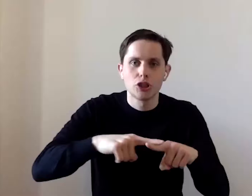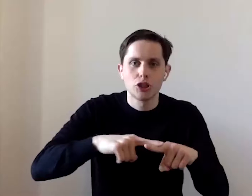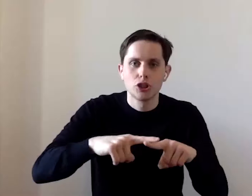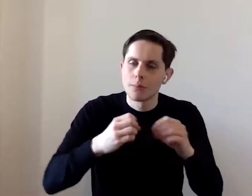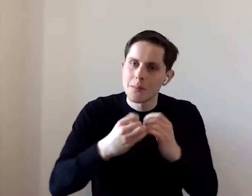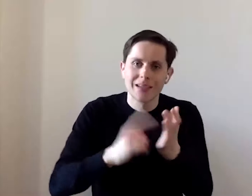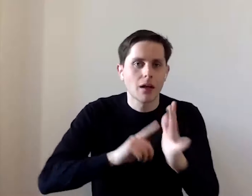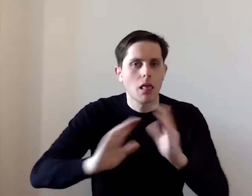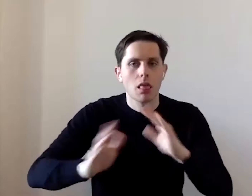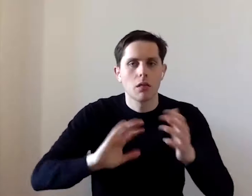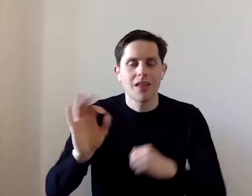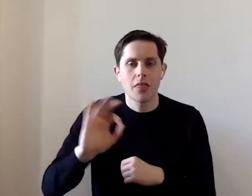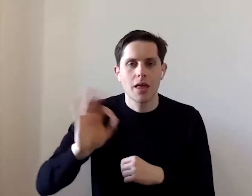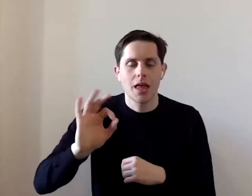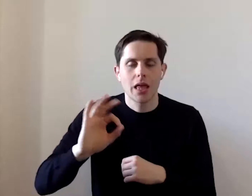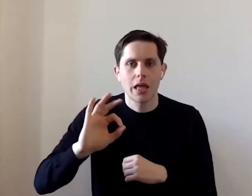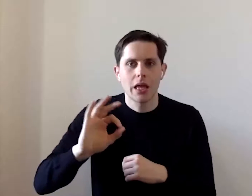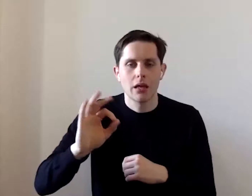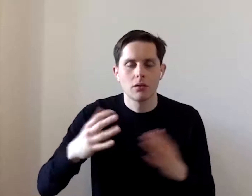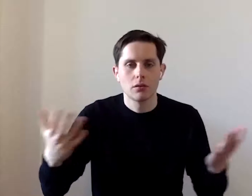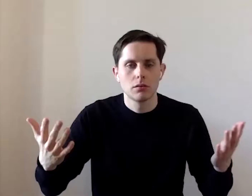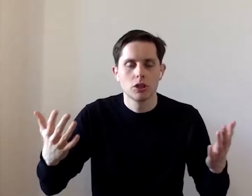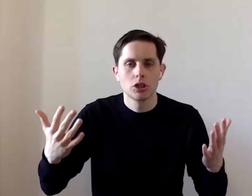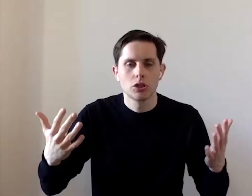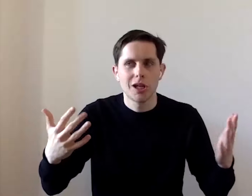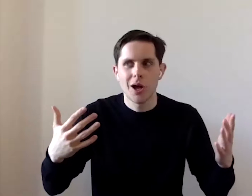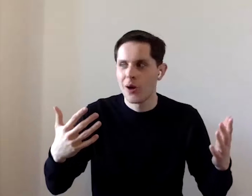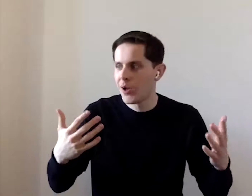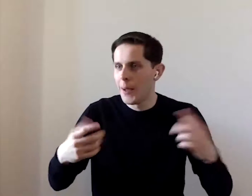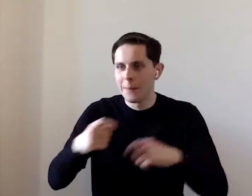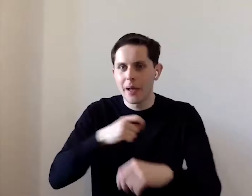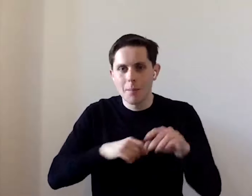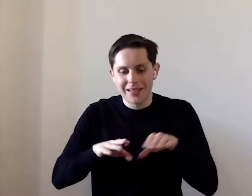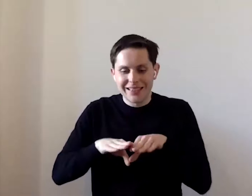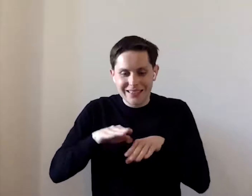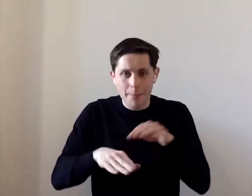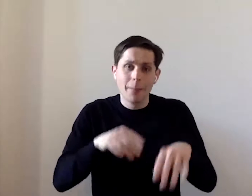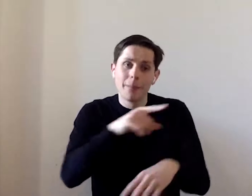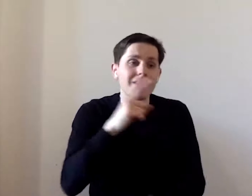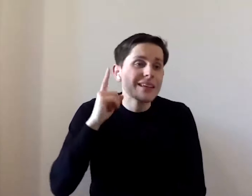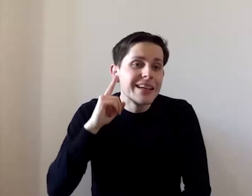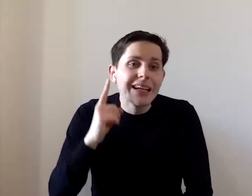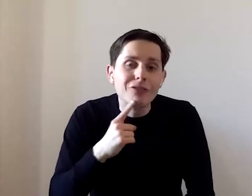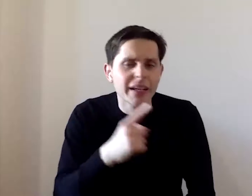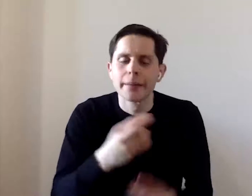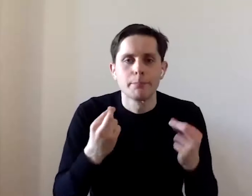in BSL and it's all in English, these steps means that